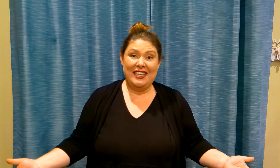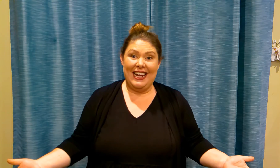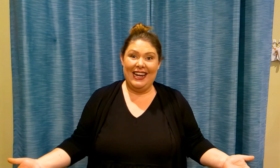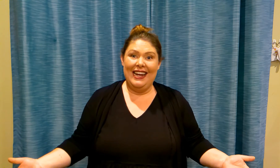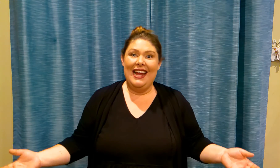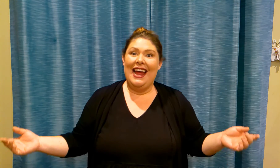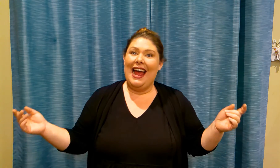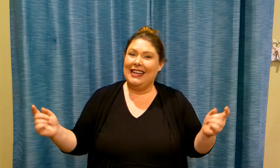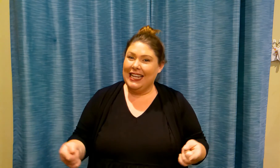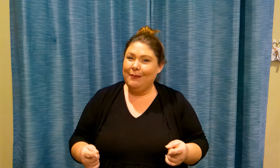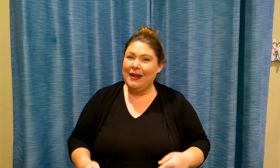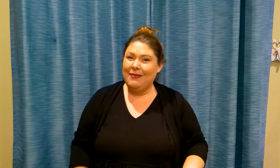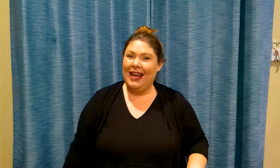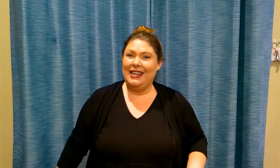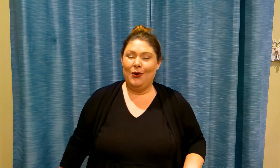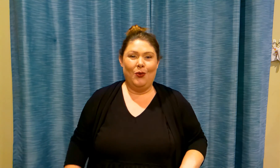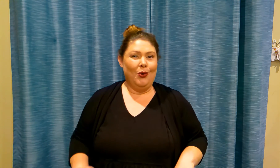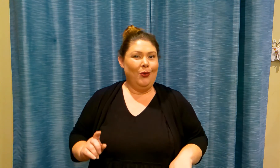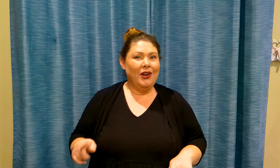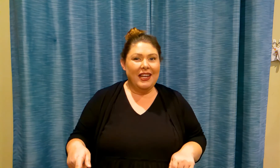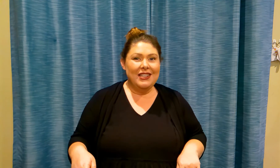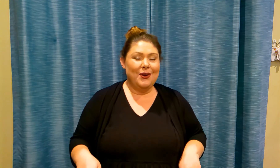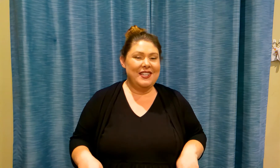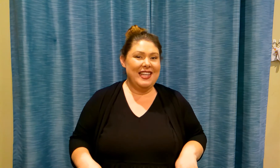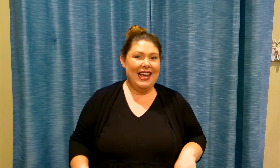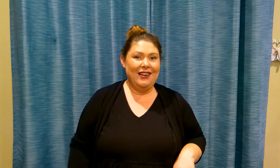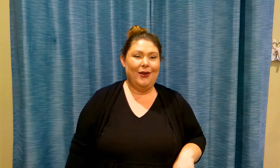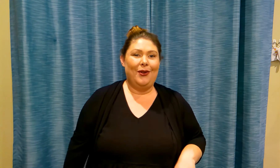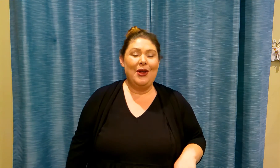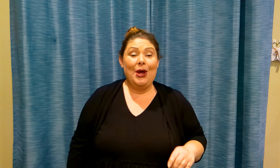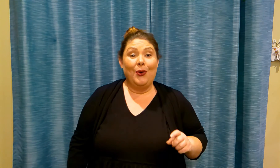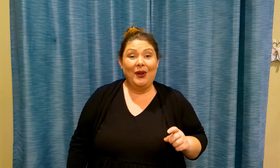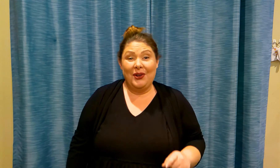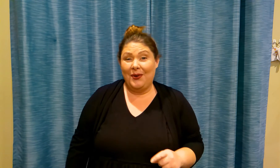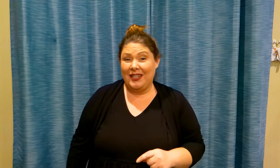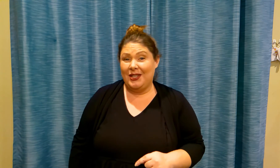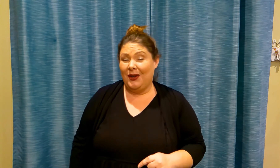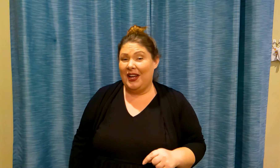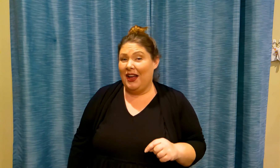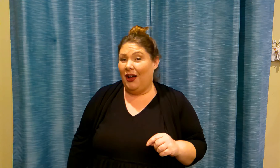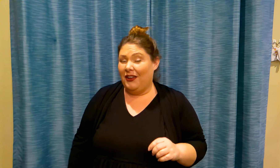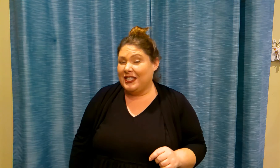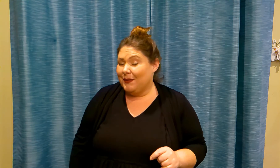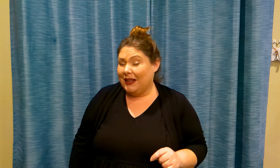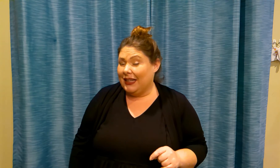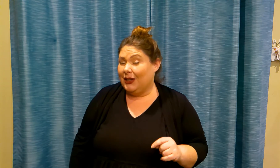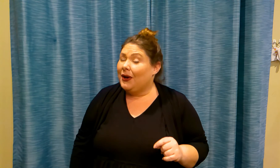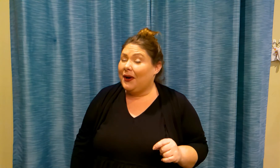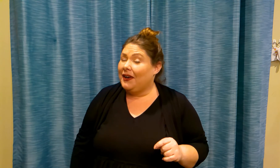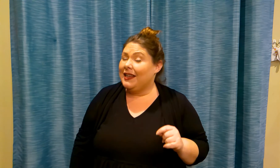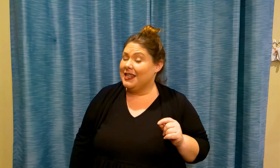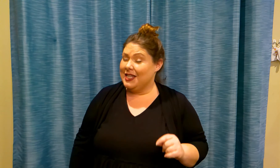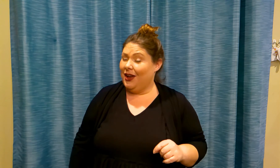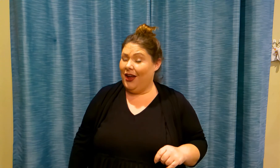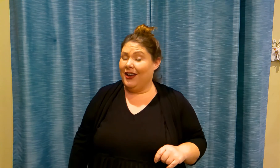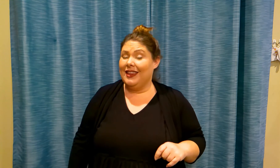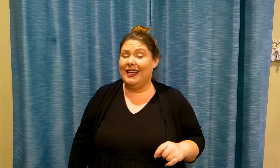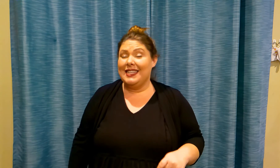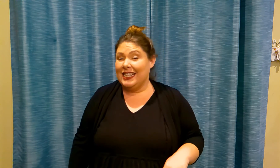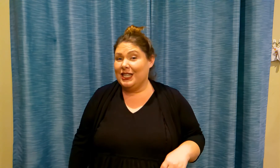today. And keep in mind, we're working towards the end goal. We are going to ultimately learn the song that I sing to